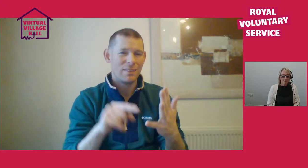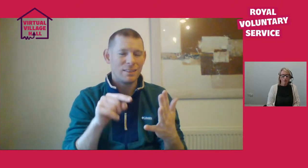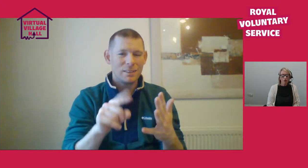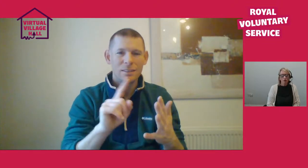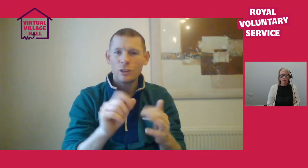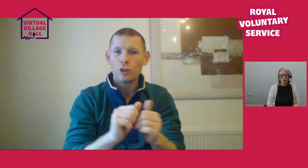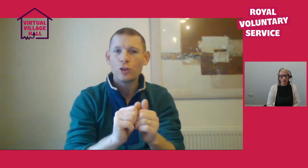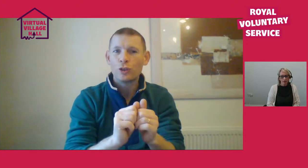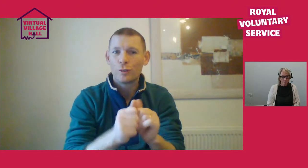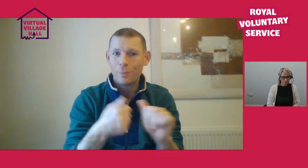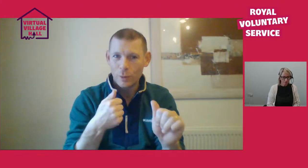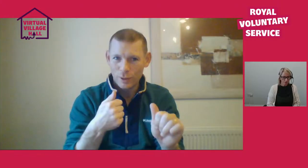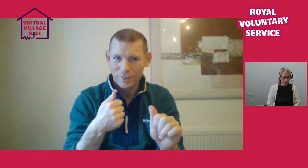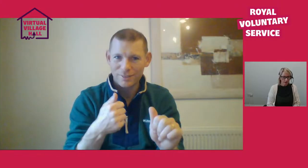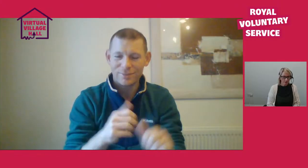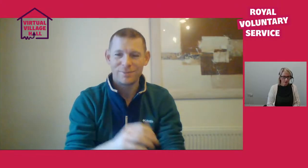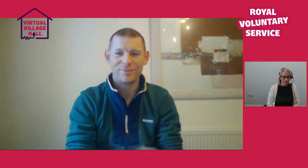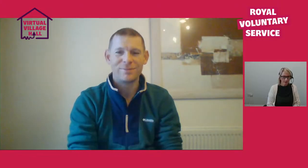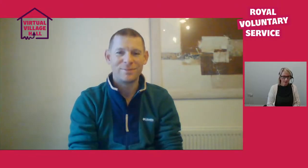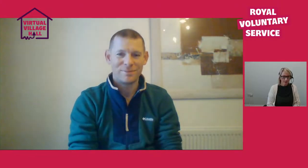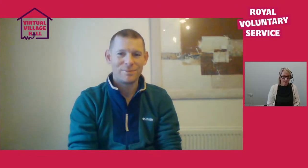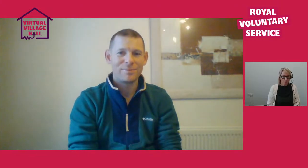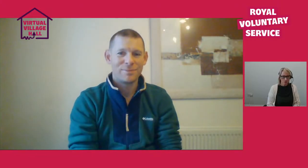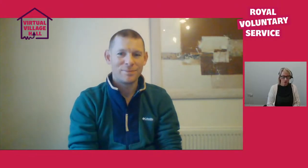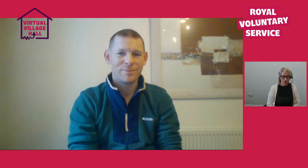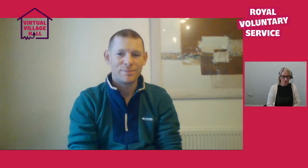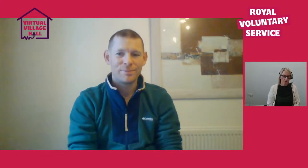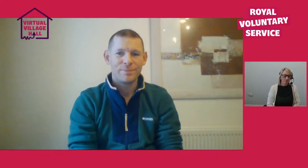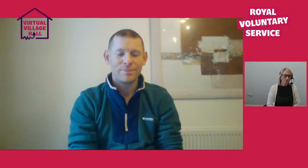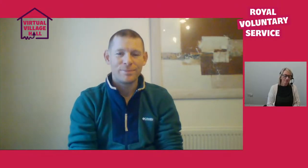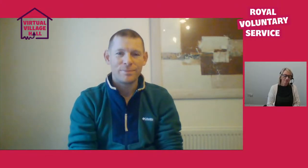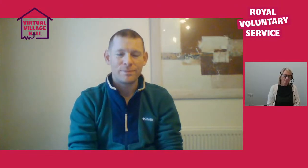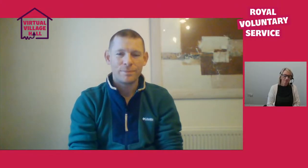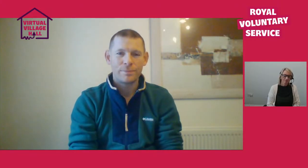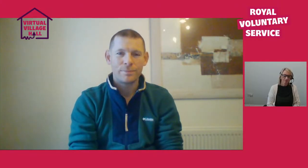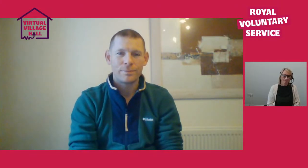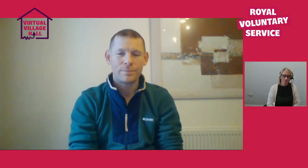And the last one, number 5, this is a sport.